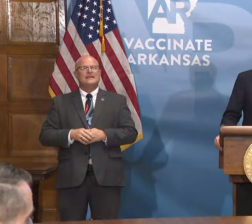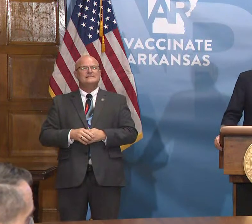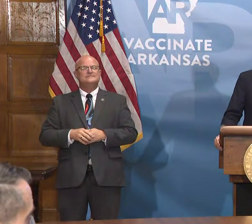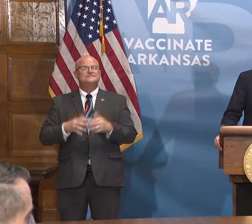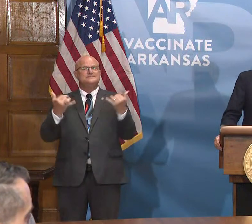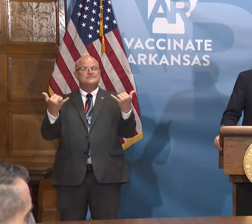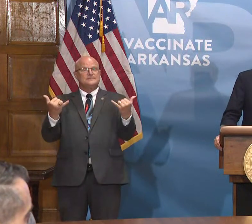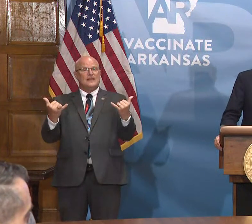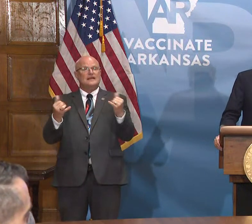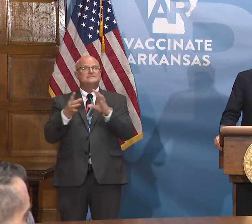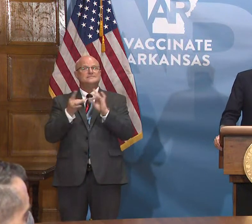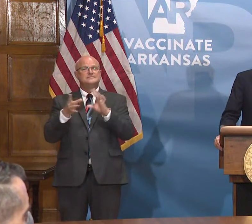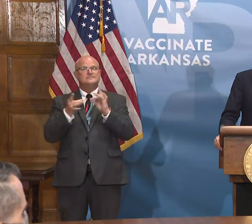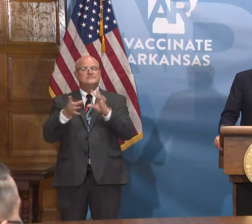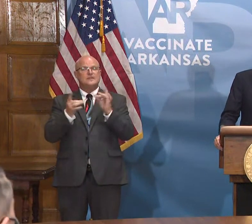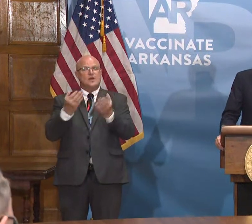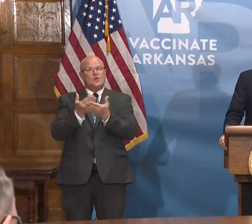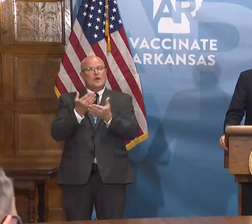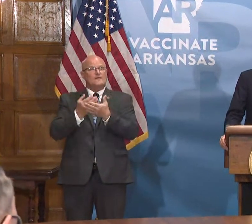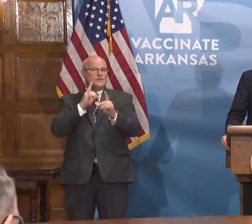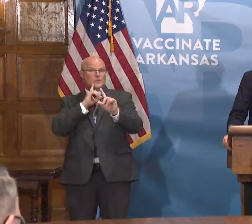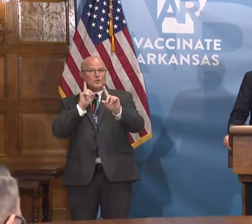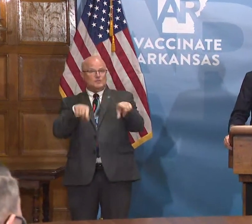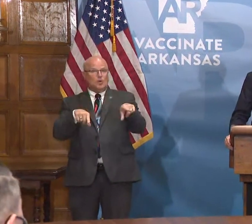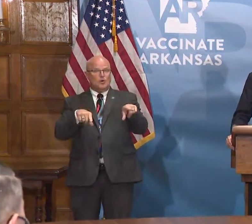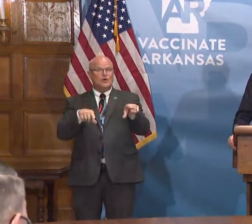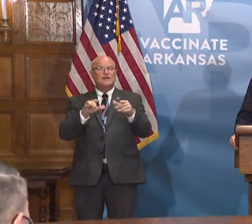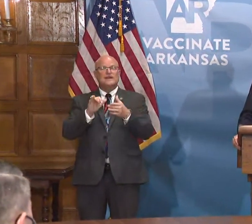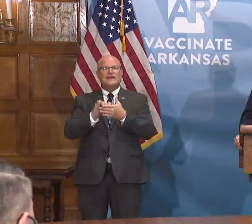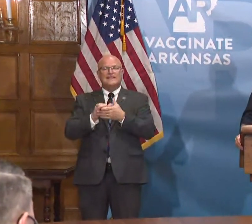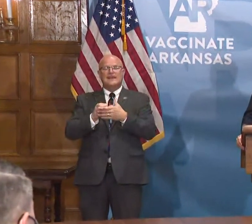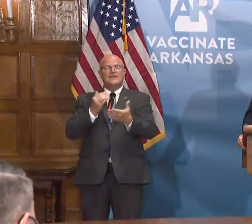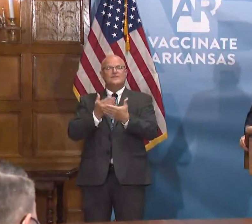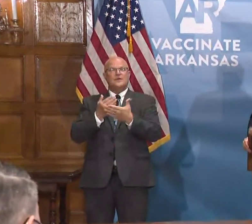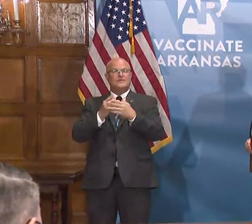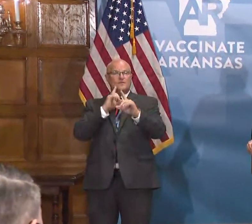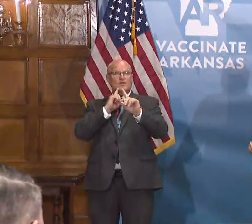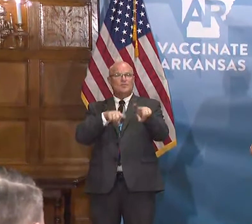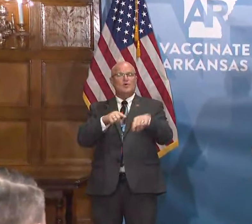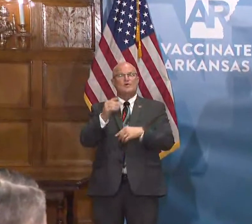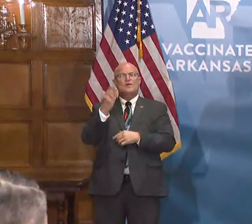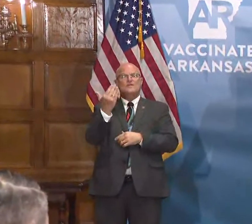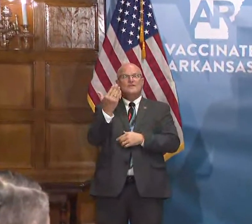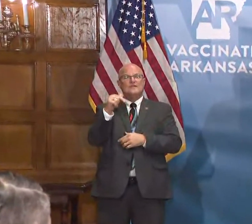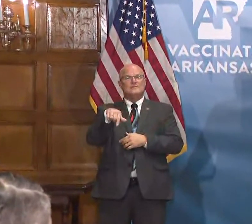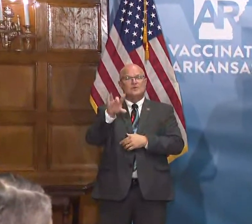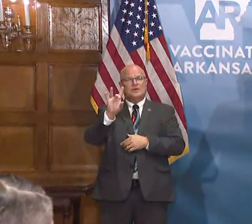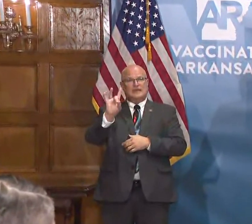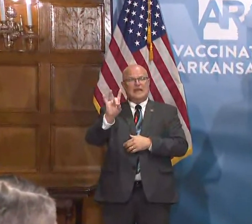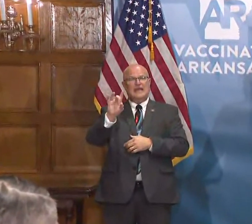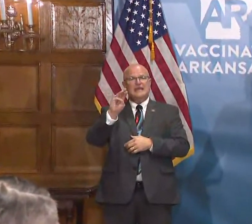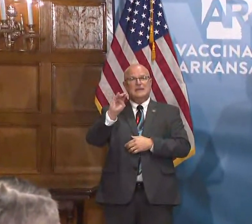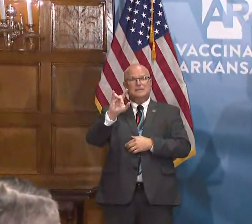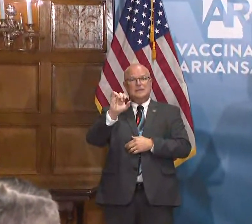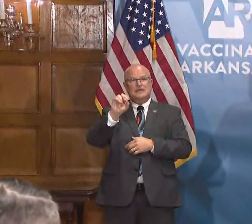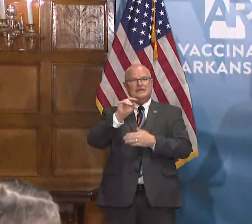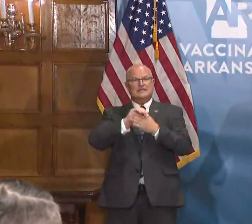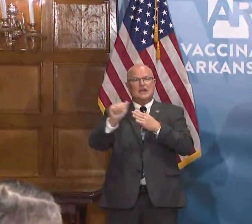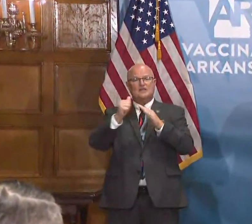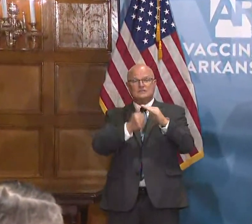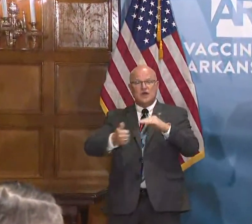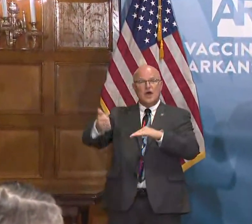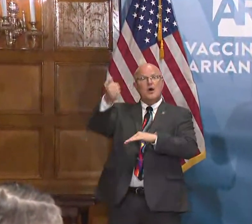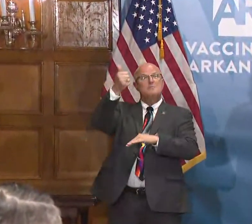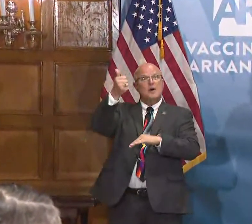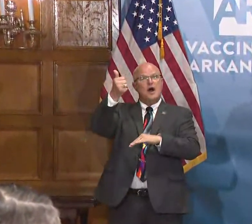Secondly, I want to mention our revenue report today, that in the revenue report we're $15.8 million